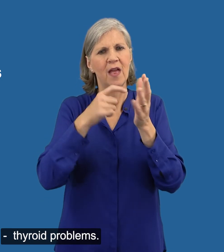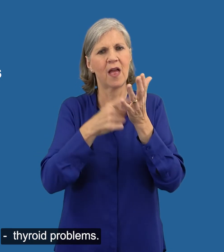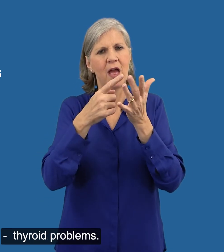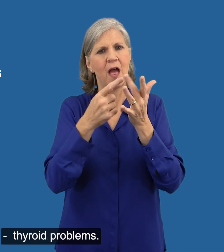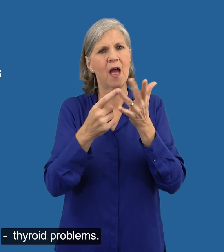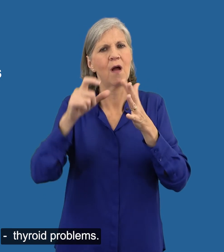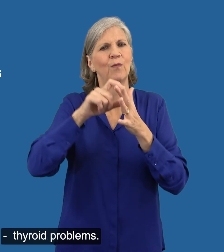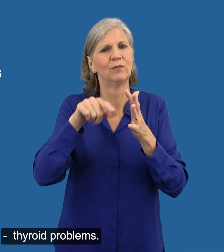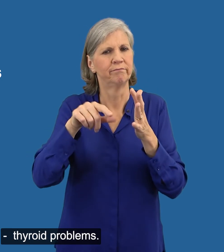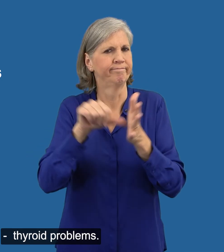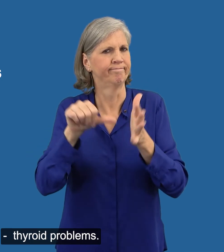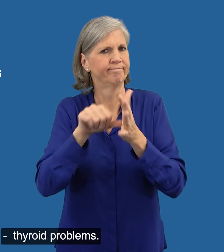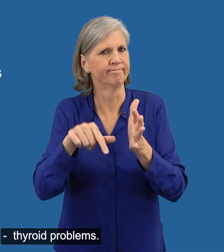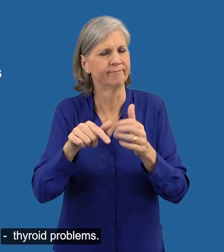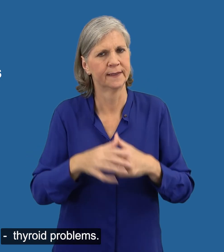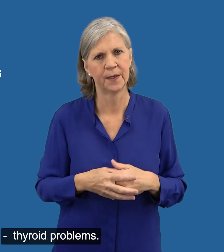Thyroid problems.